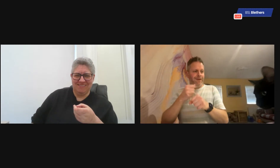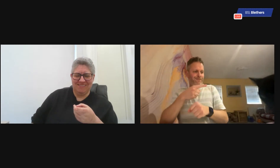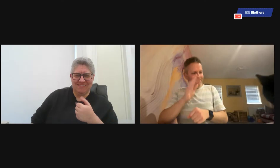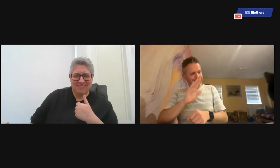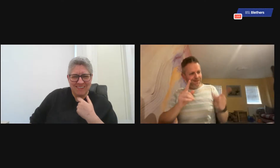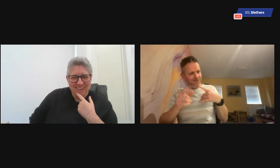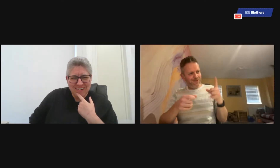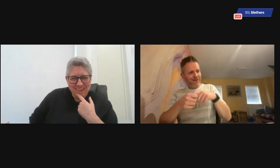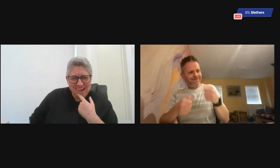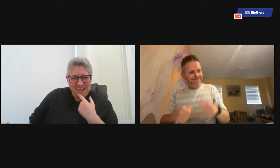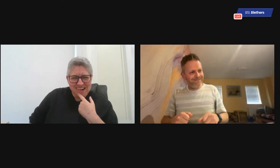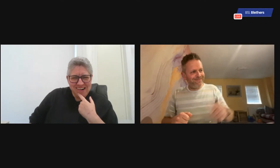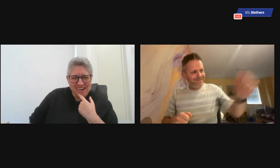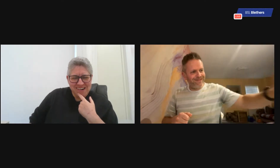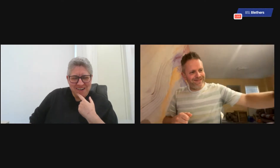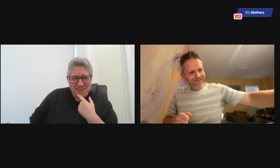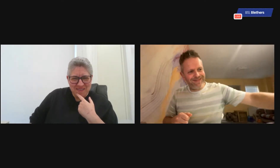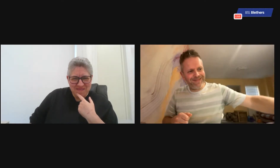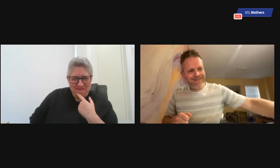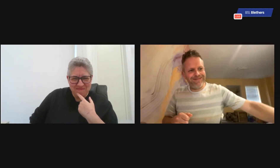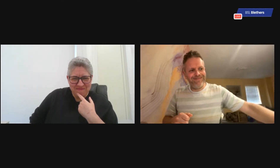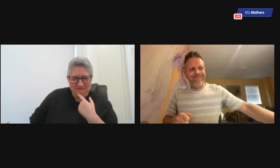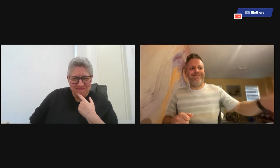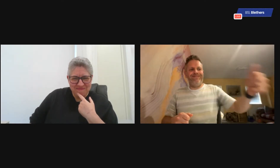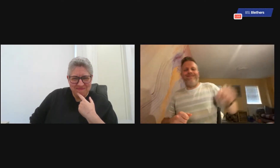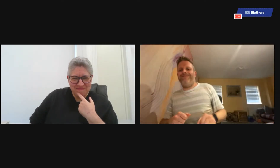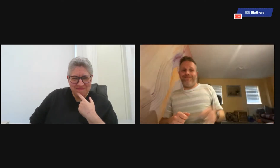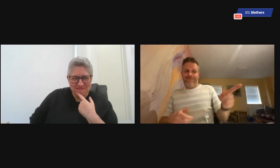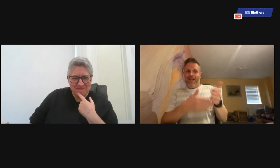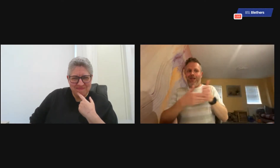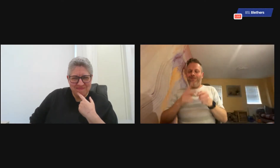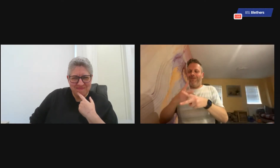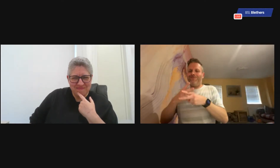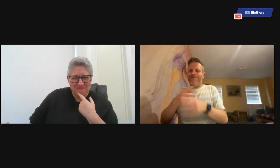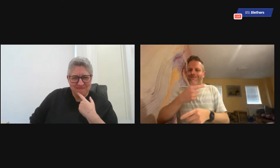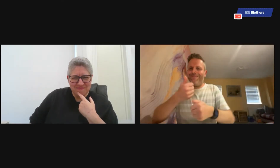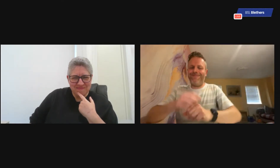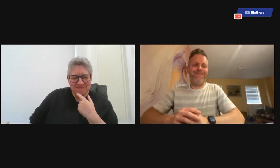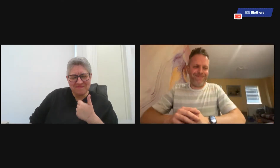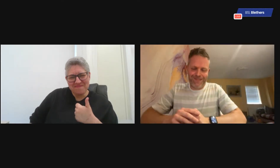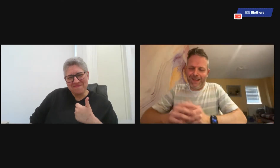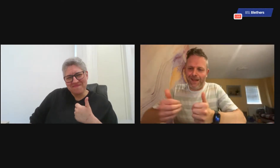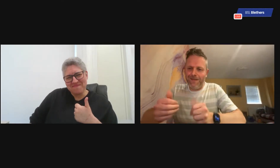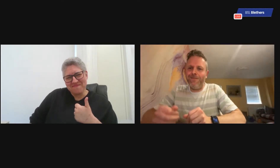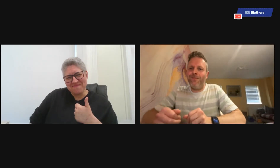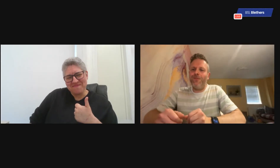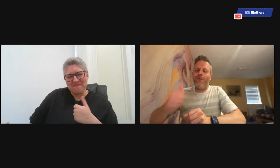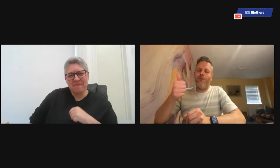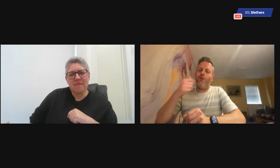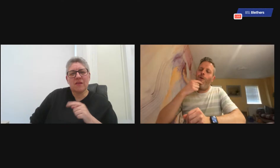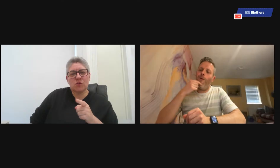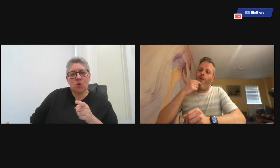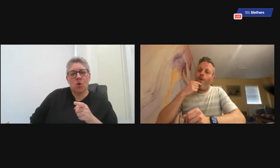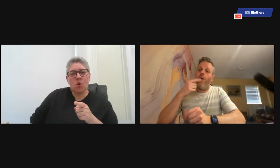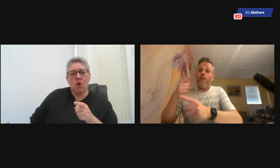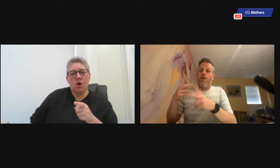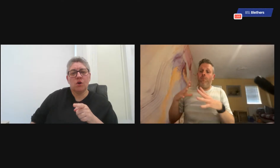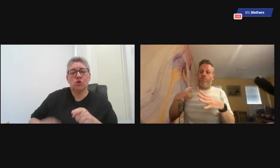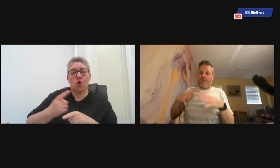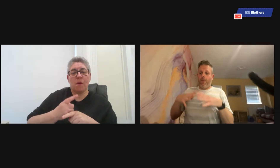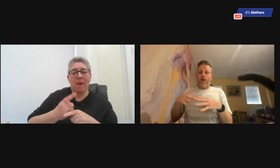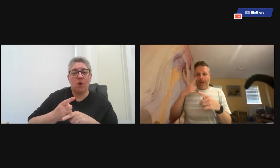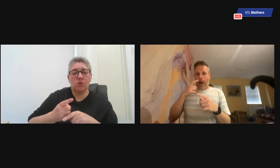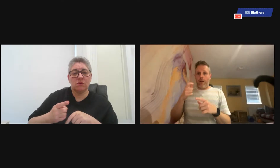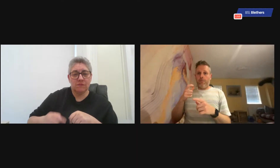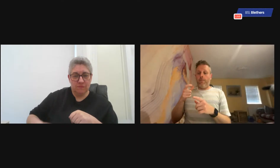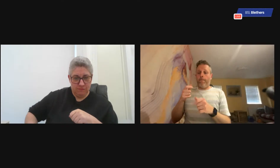Oh, I can see your cat, sorry. That wants to join in the conversation this evening. Yeah, they're an additional